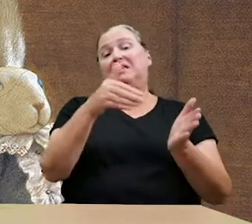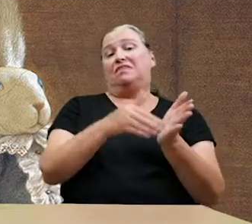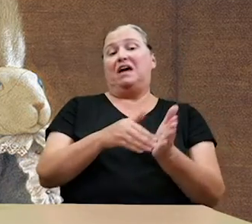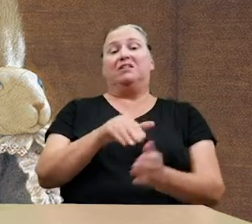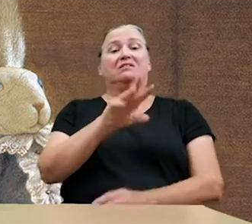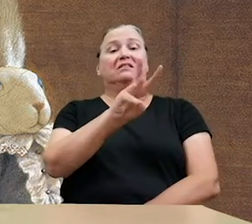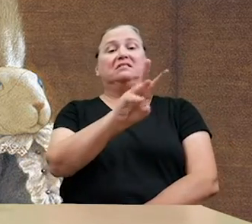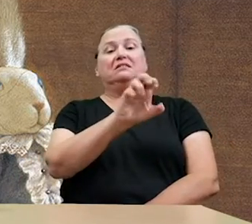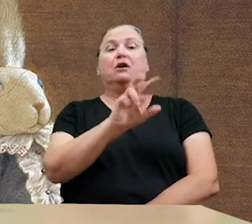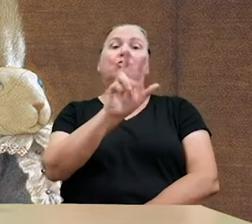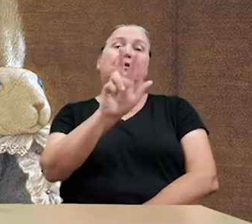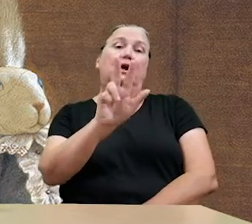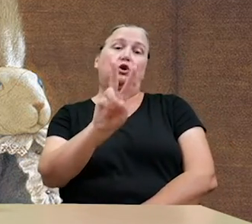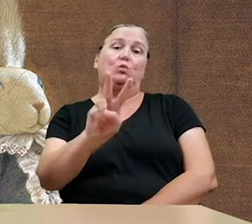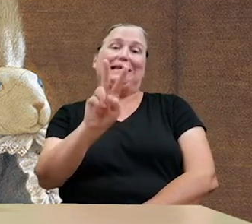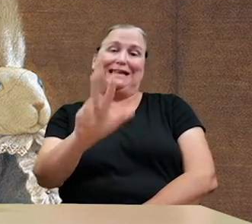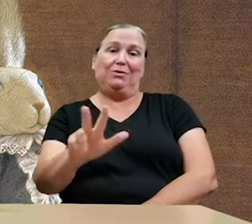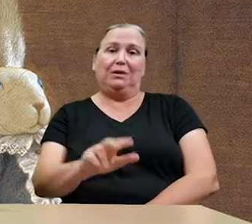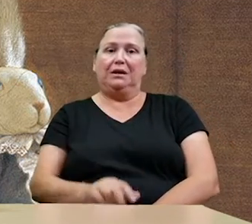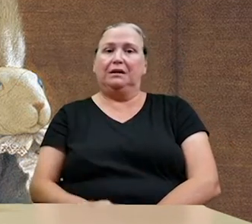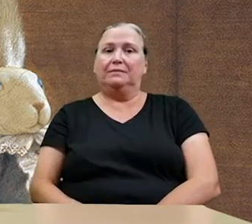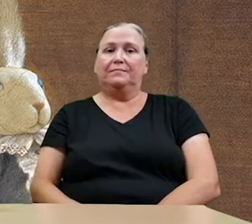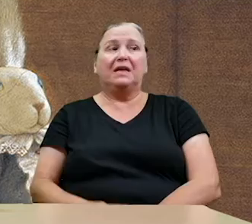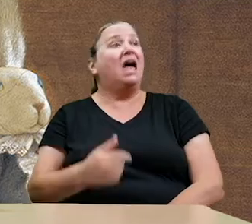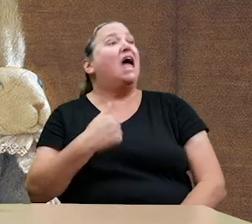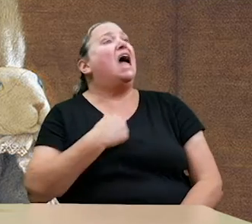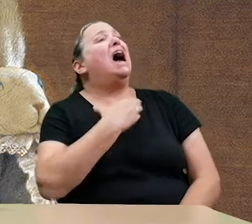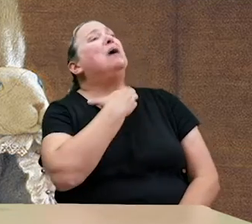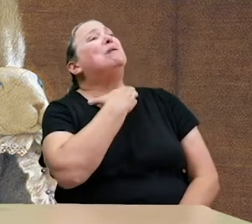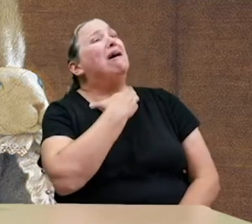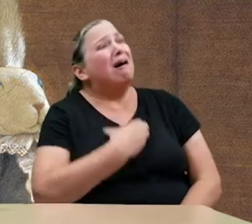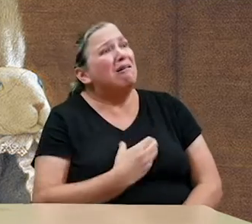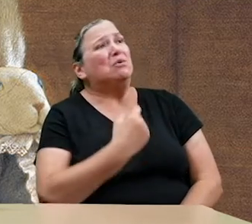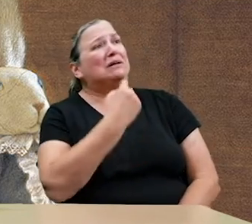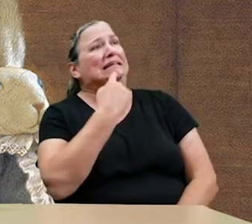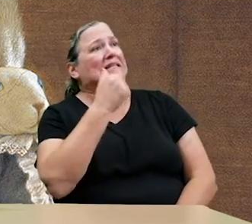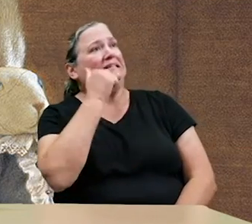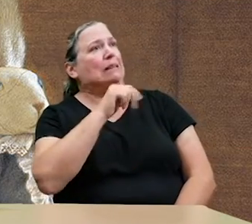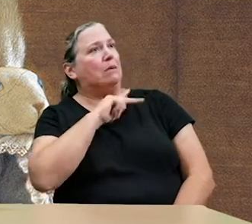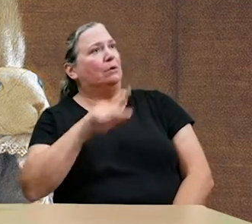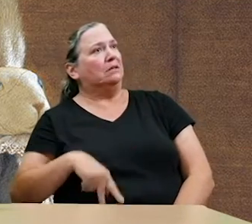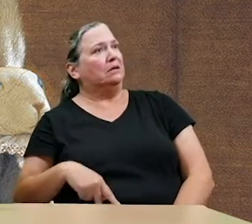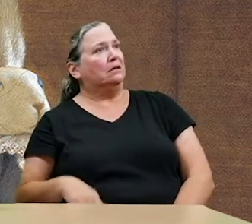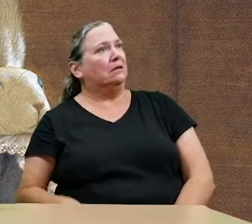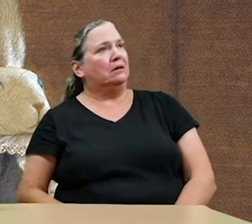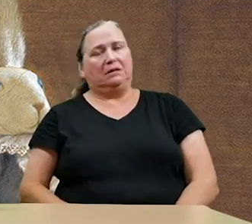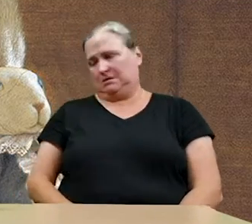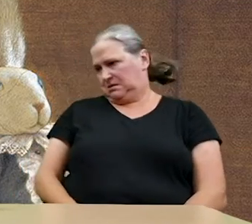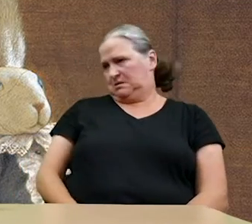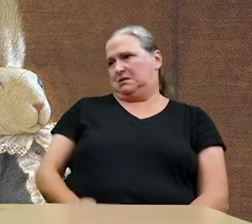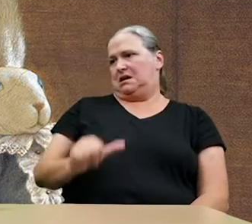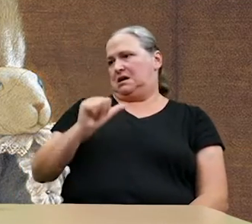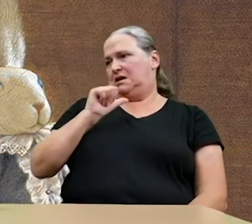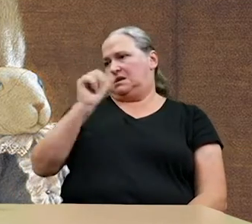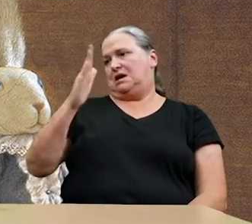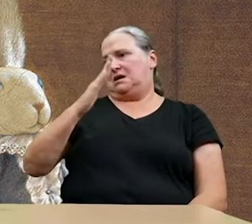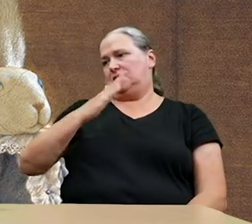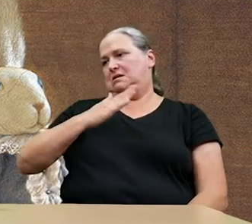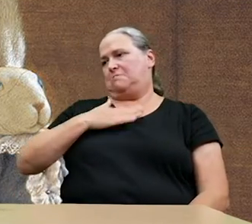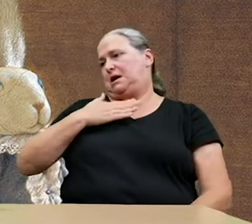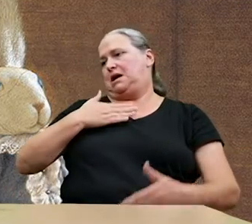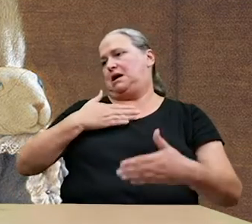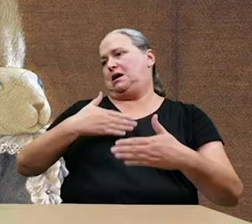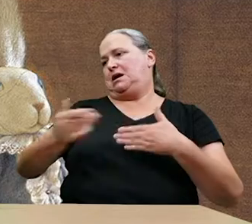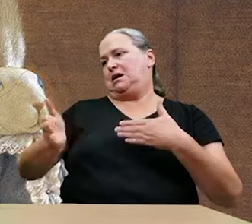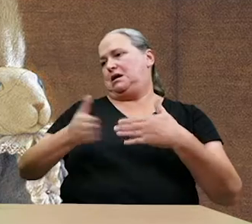3,623. I am hungry, said the princess. Not my concern, said